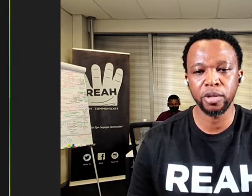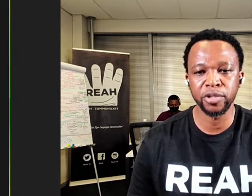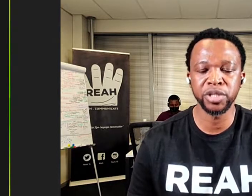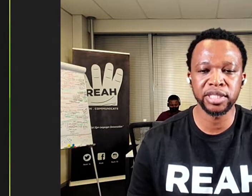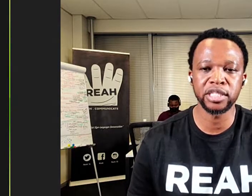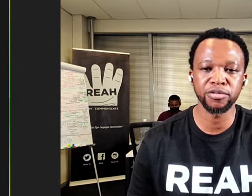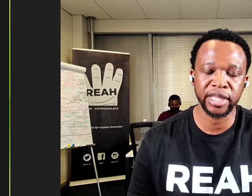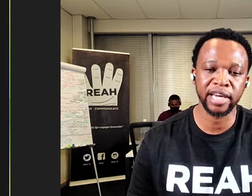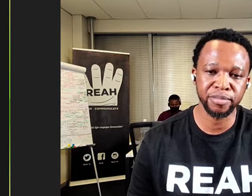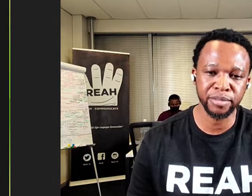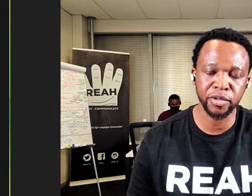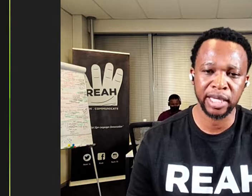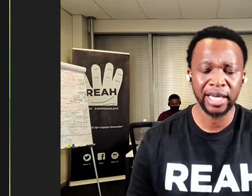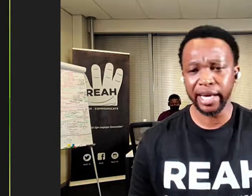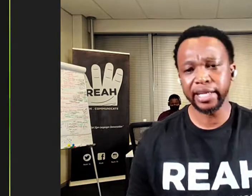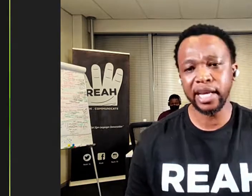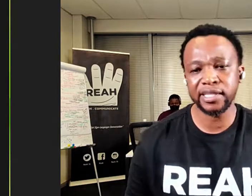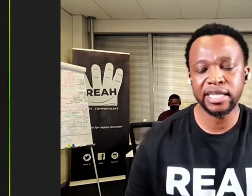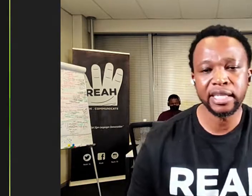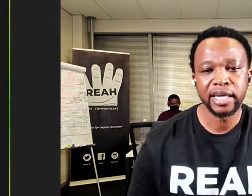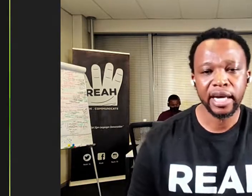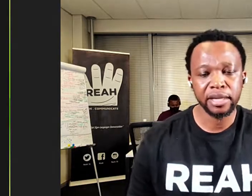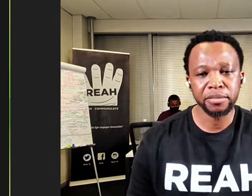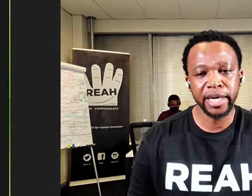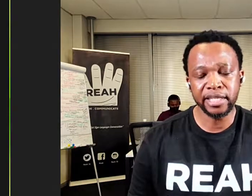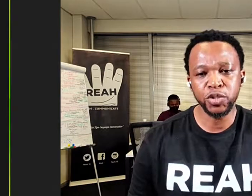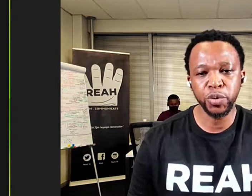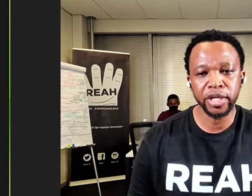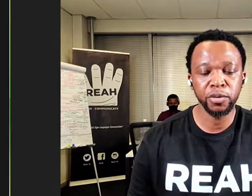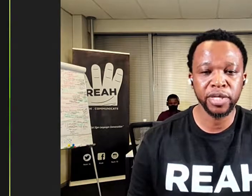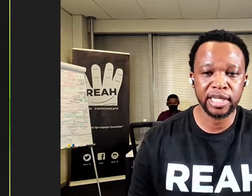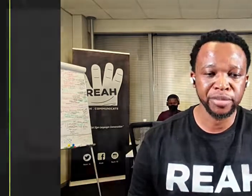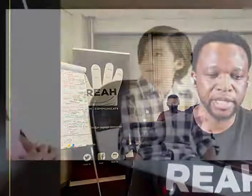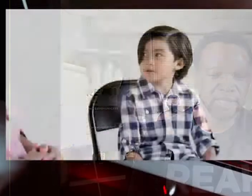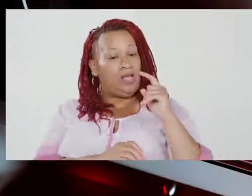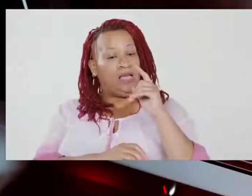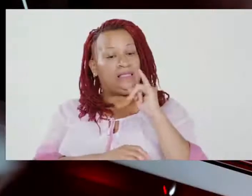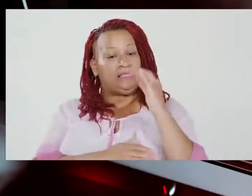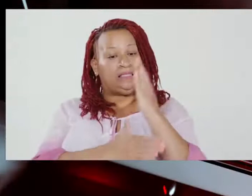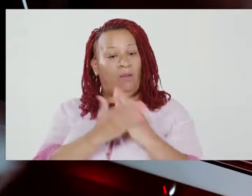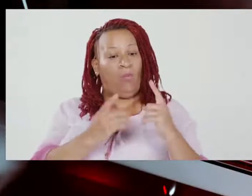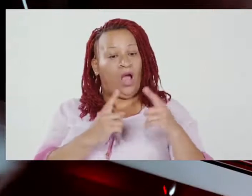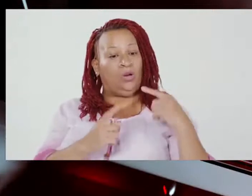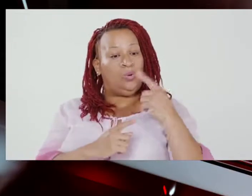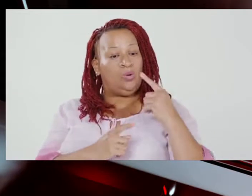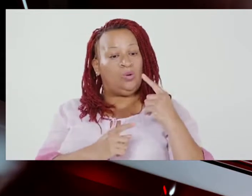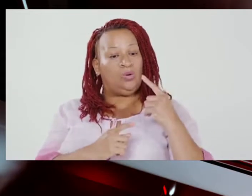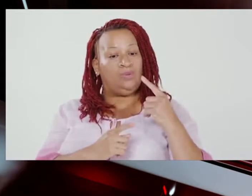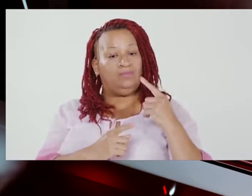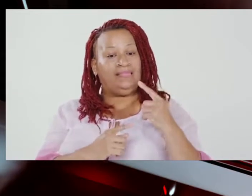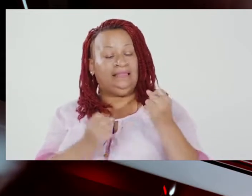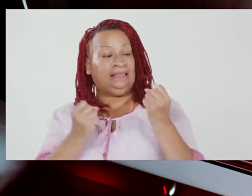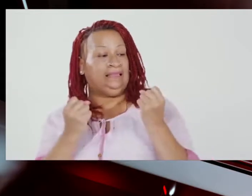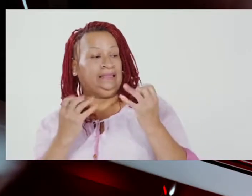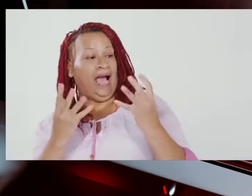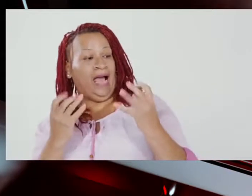accessible opportunities for deaf people. And then lastly, early this week, we were celebrating the International Day